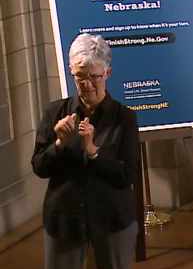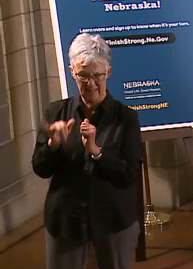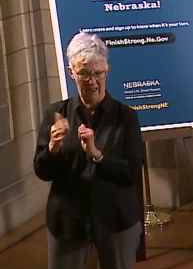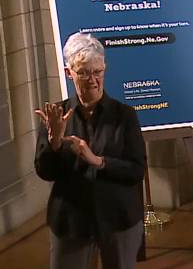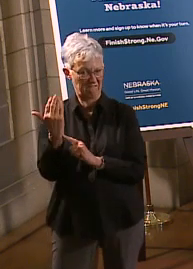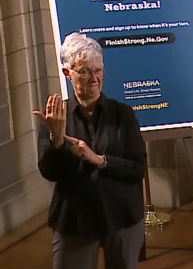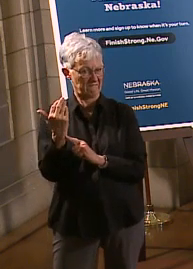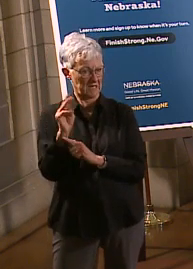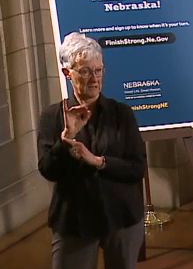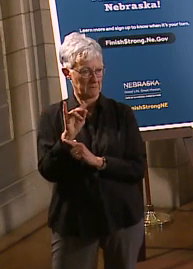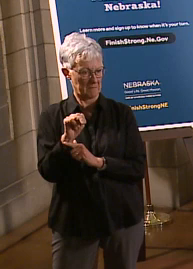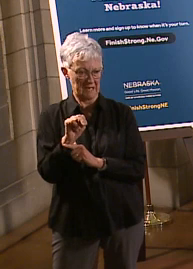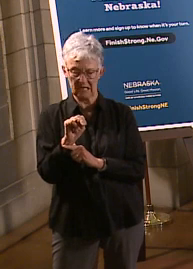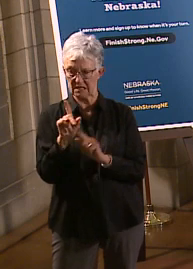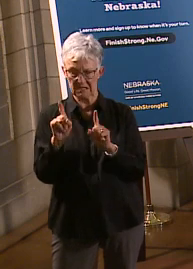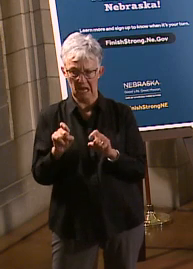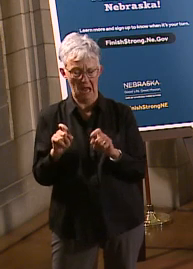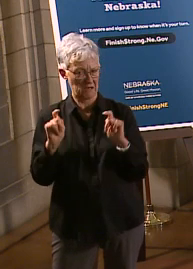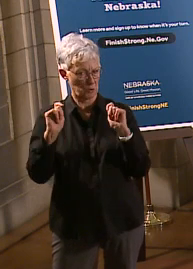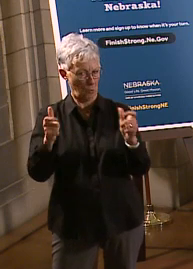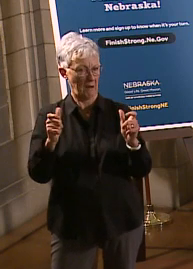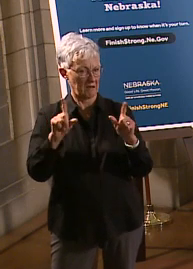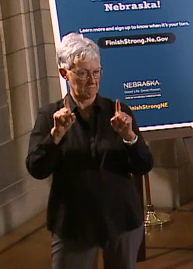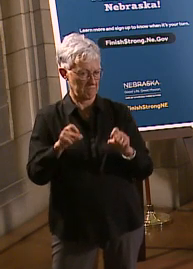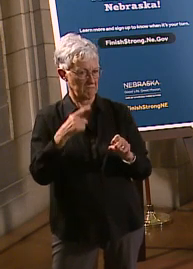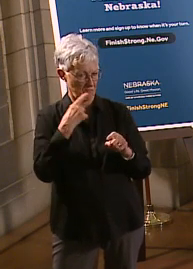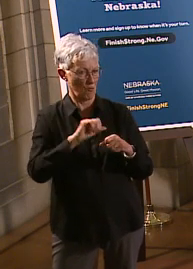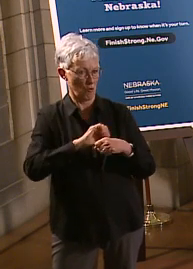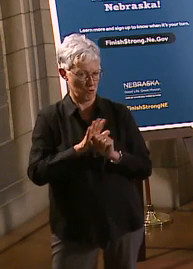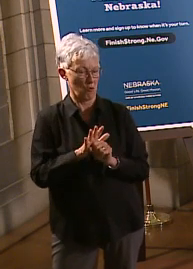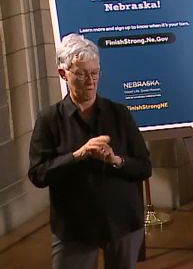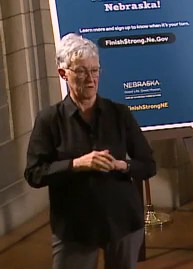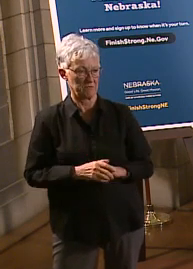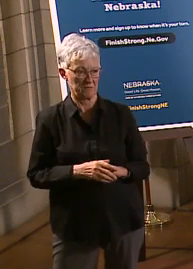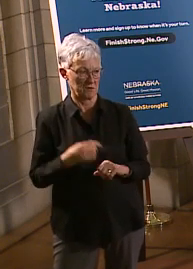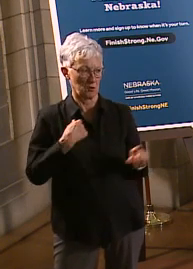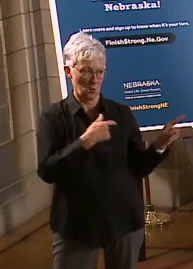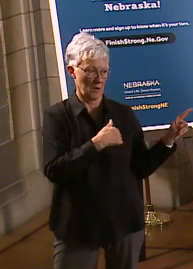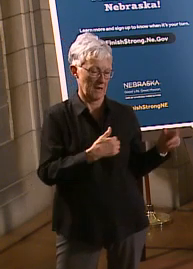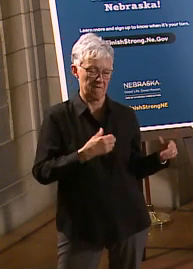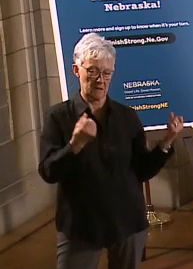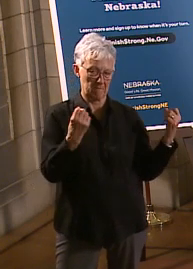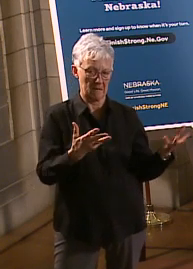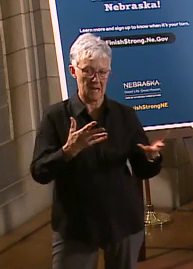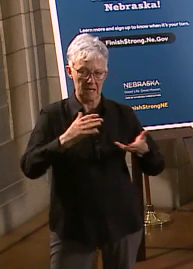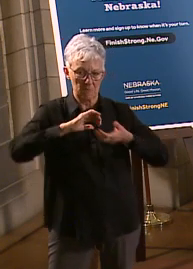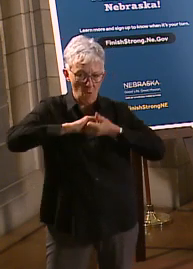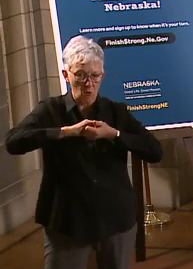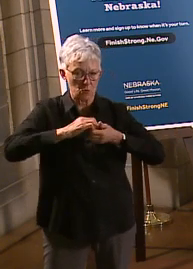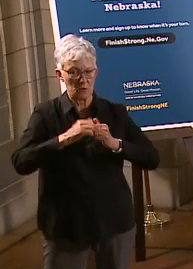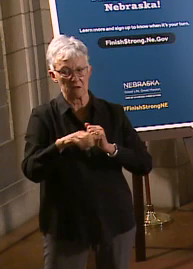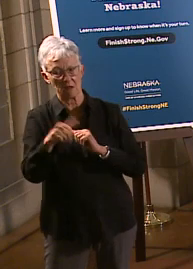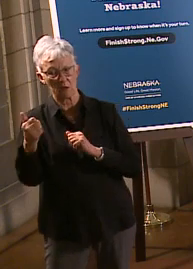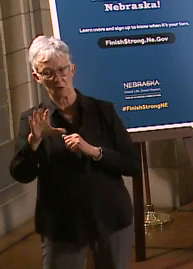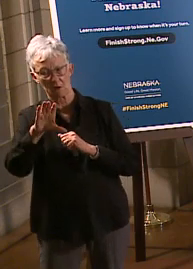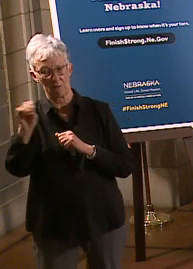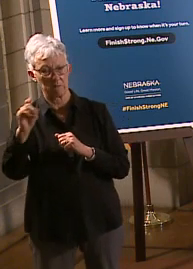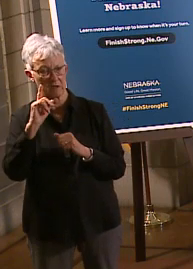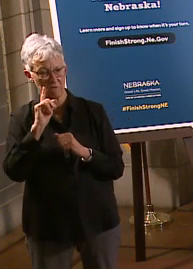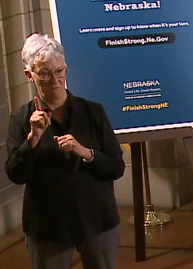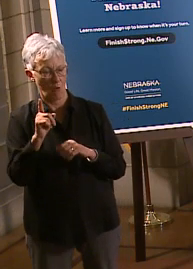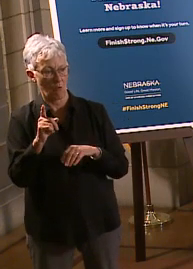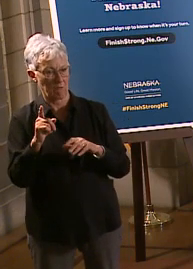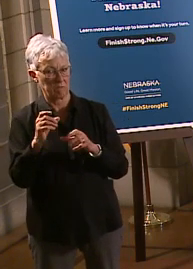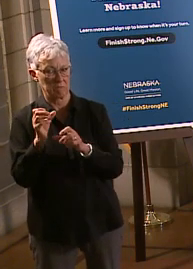that's really easy to use. And so, again, a lot of partnerships that are enabling those are based there in Nebraska. Again, Governor Ricketts, we